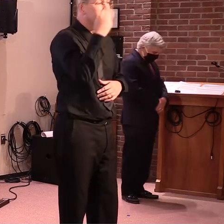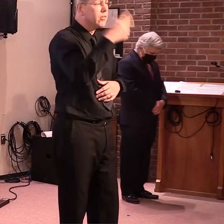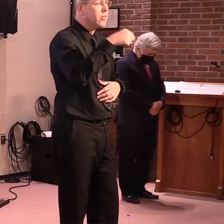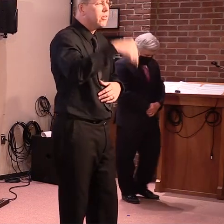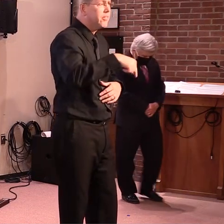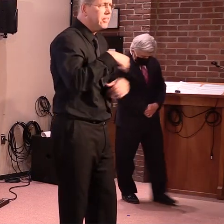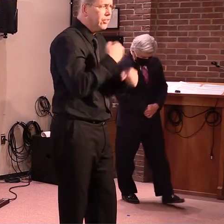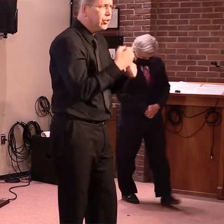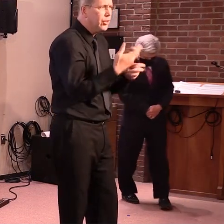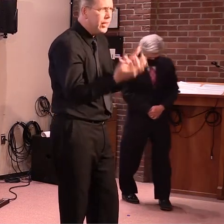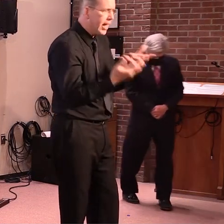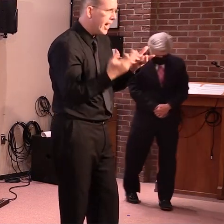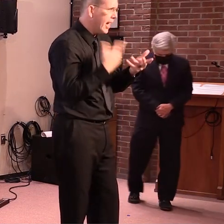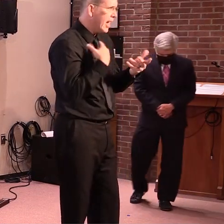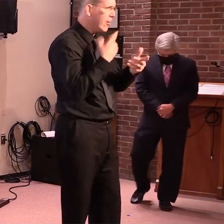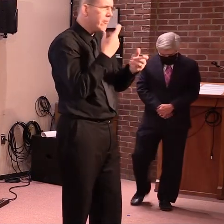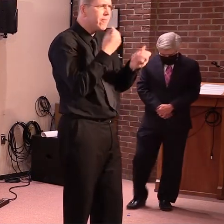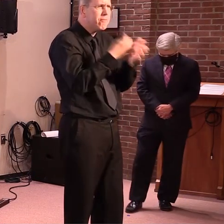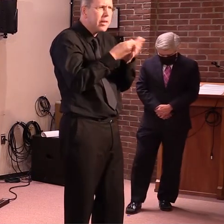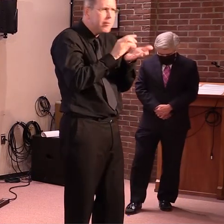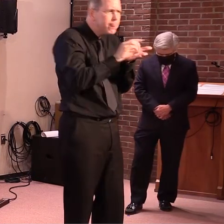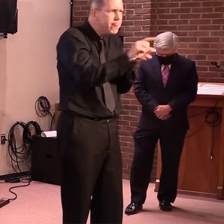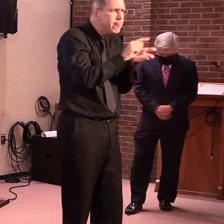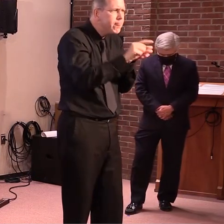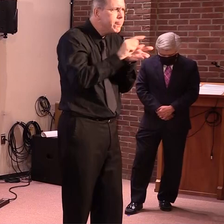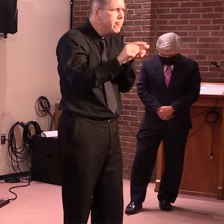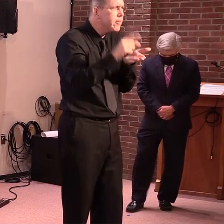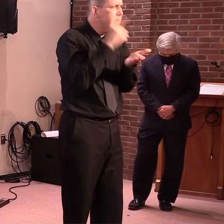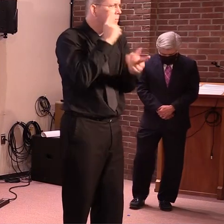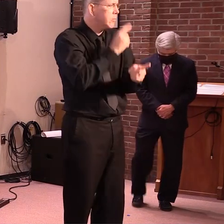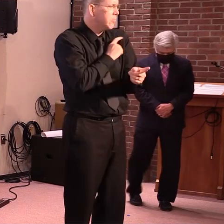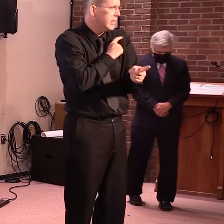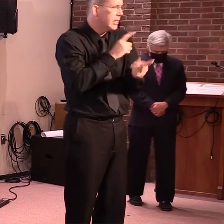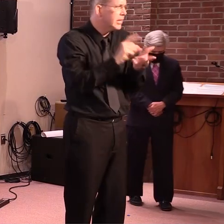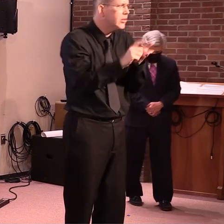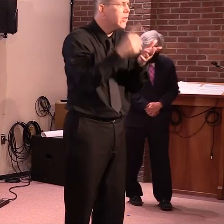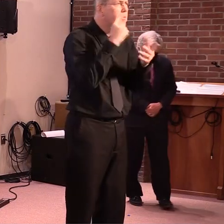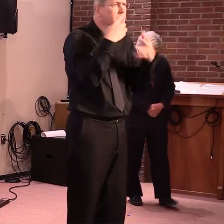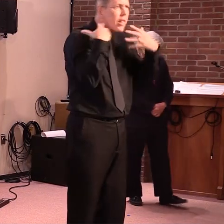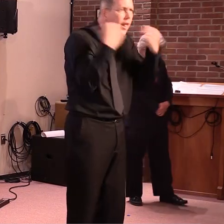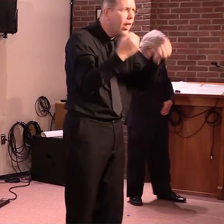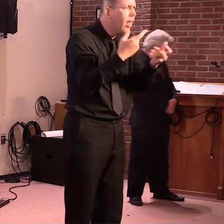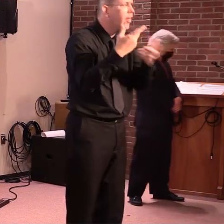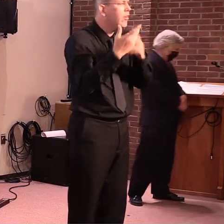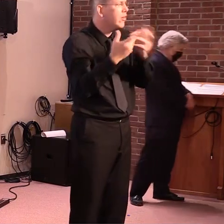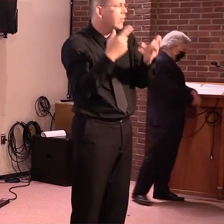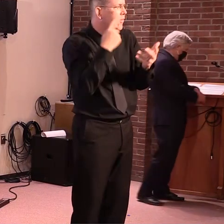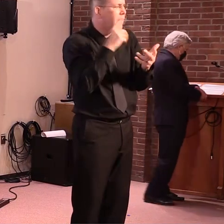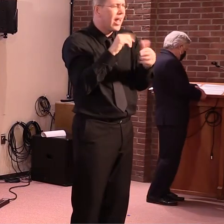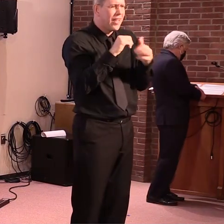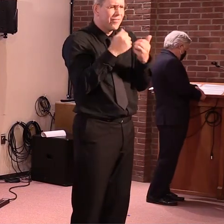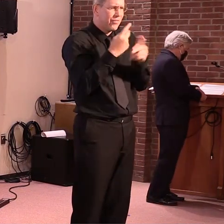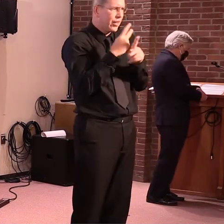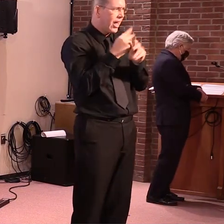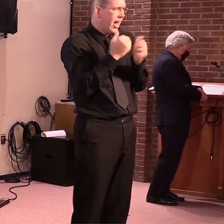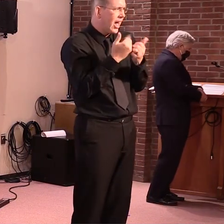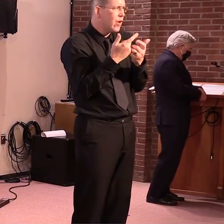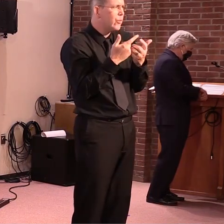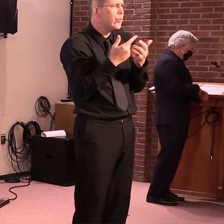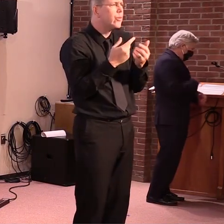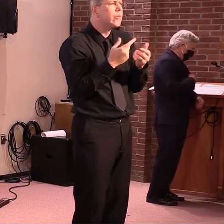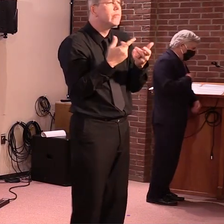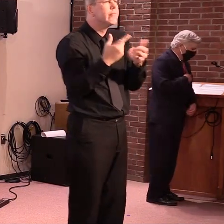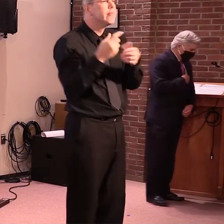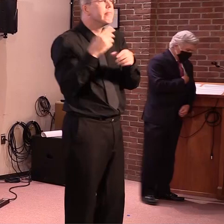mental health, mobile response teams, embedding more mental health counselors into our barracks and